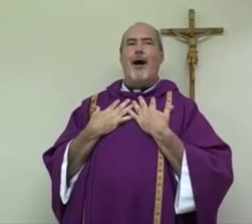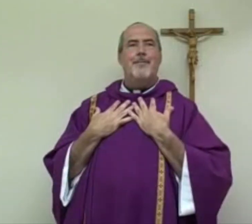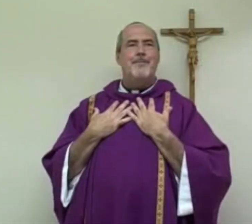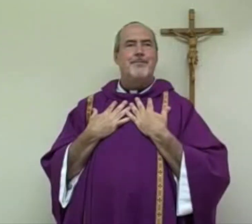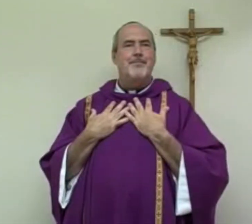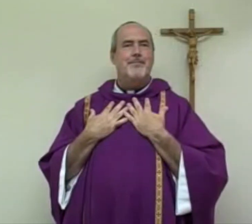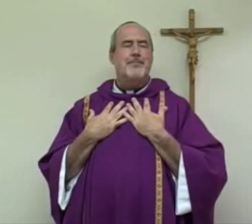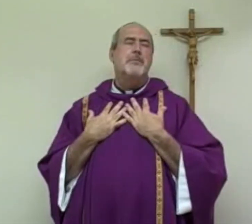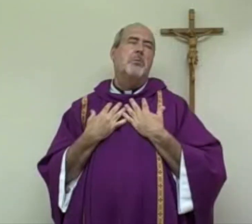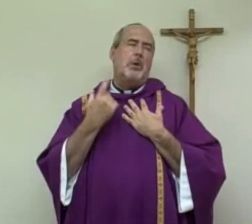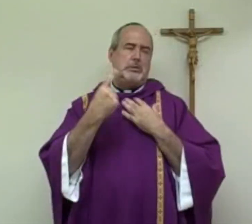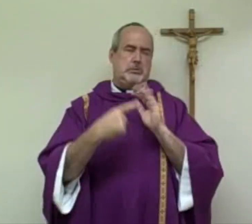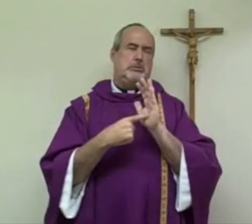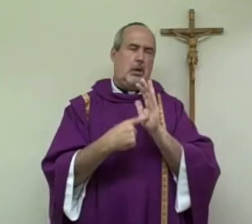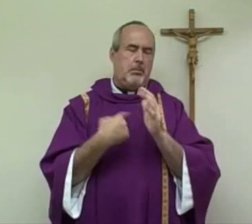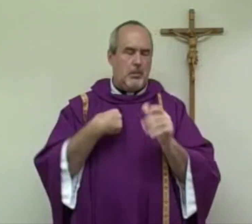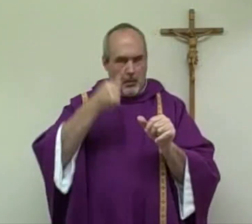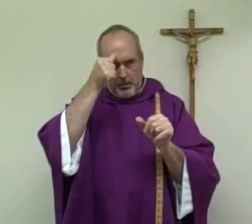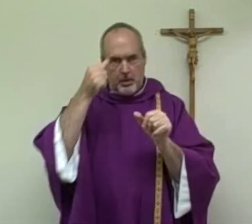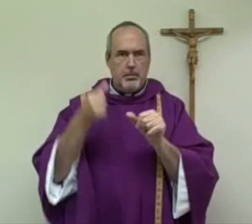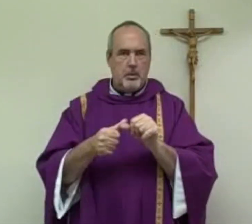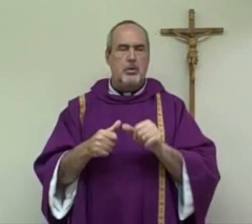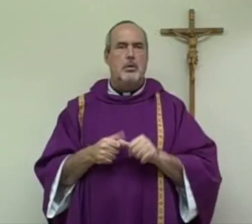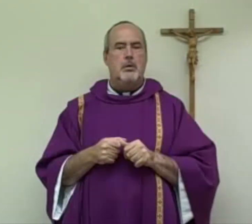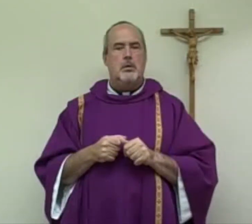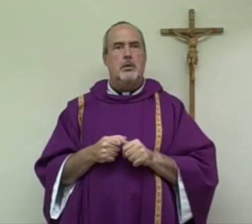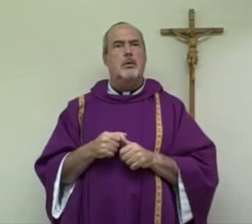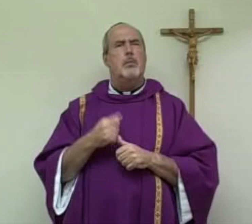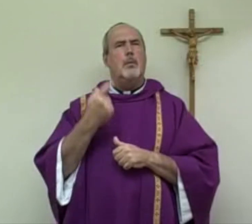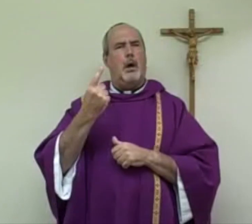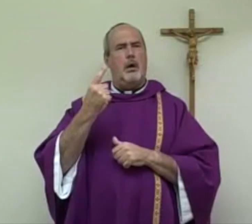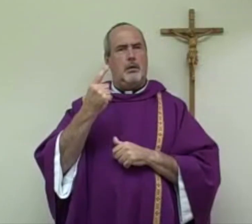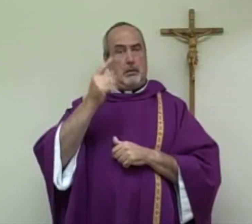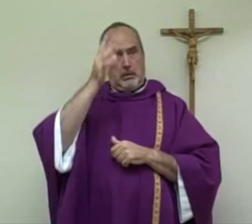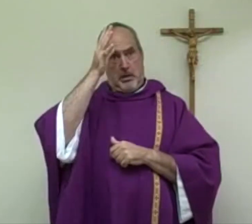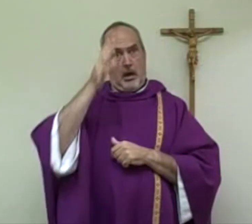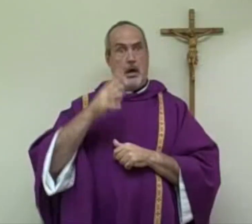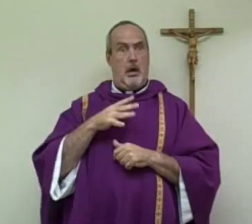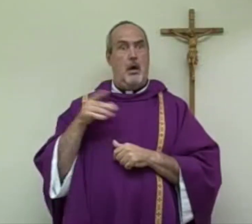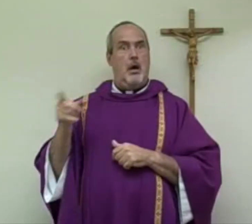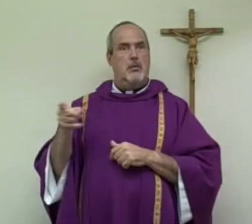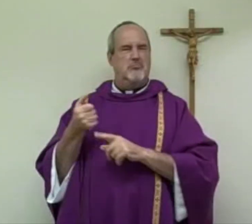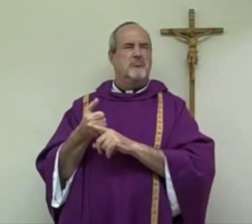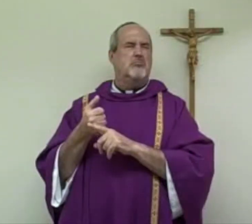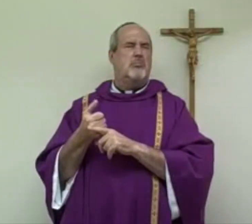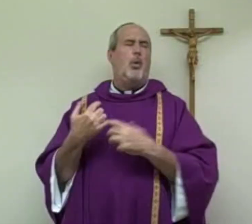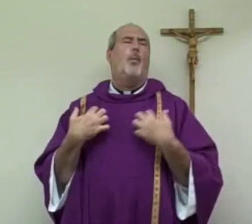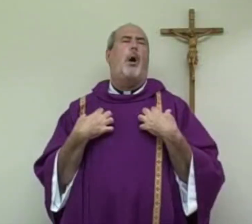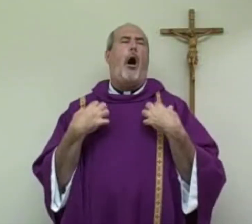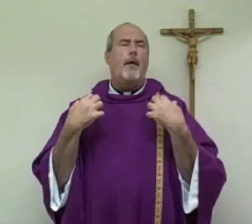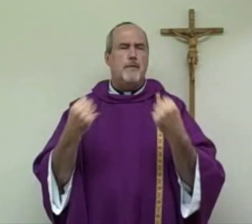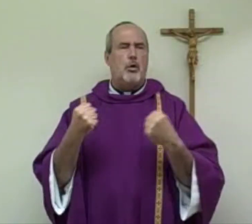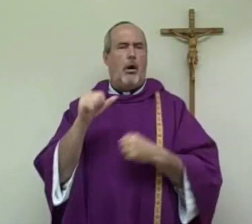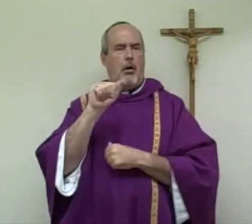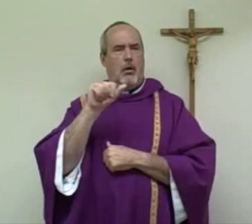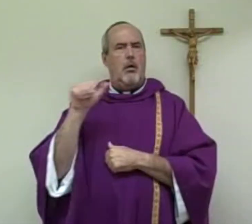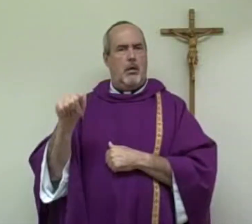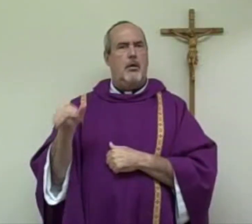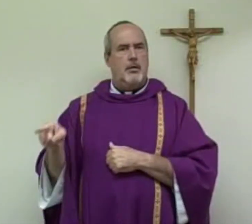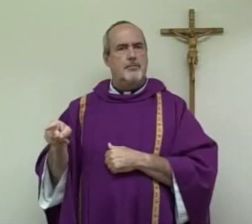story and do we become inspired by it? Let me give you an example. I remember one man who